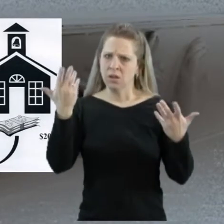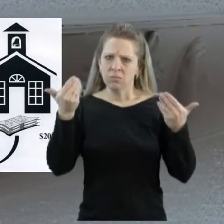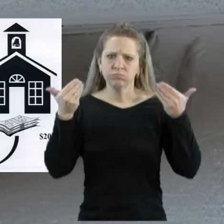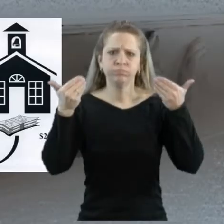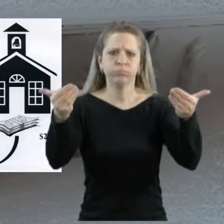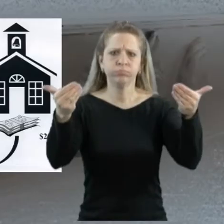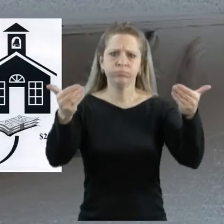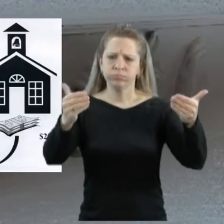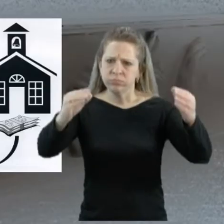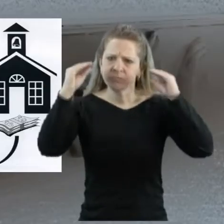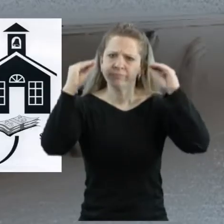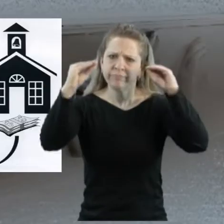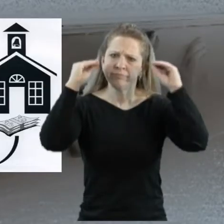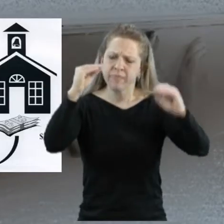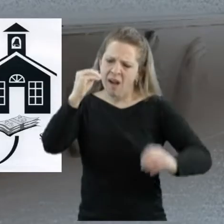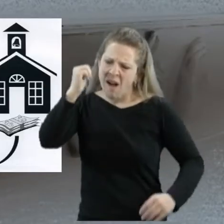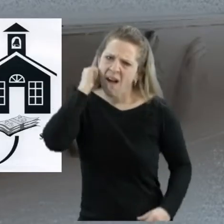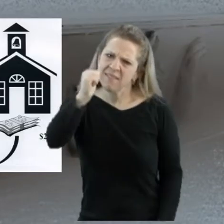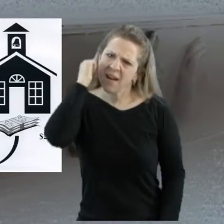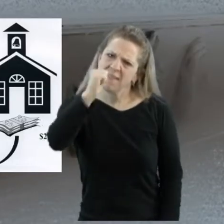Claire became a full-time teacher.